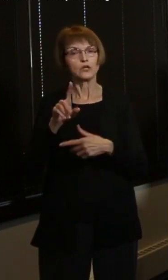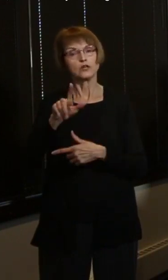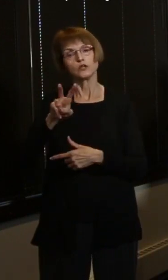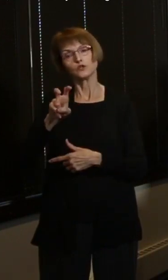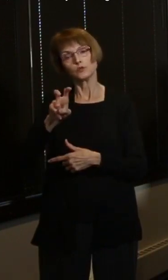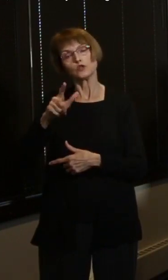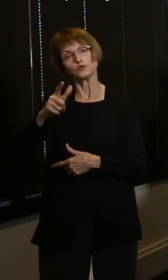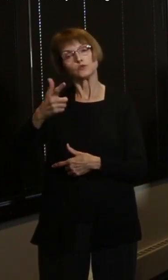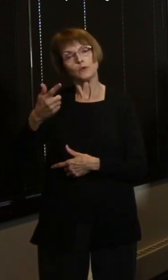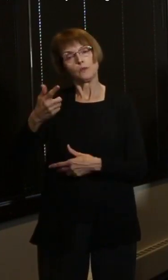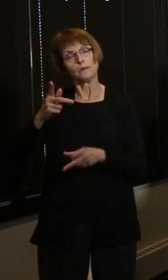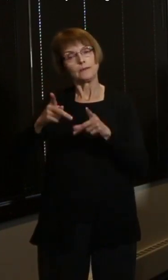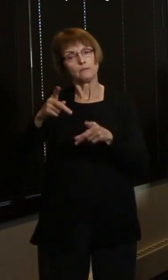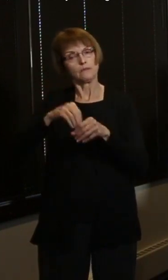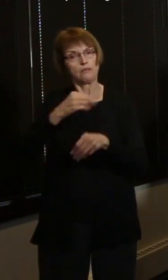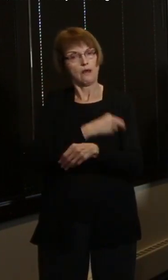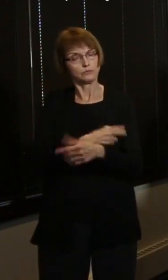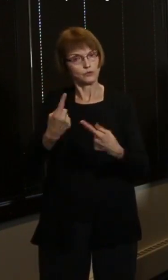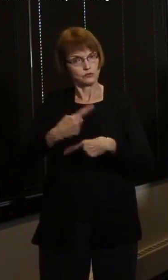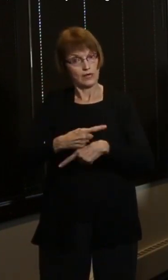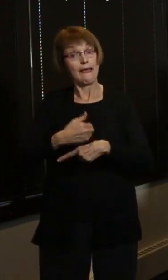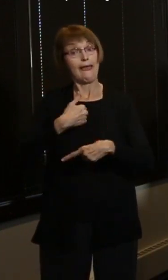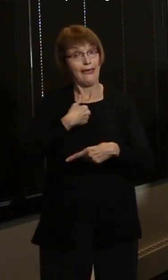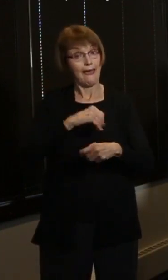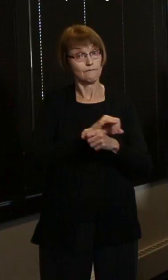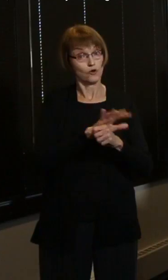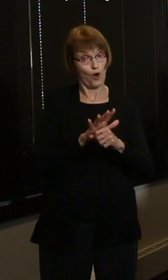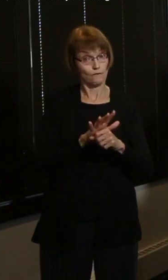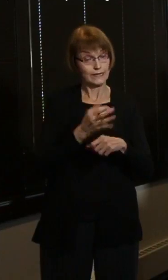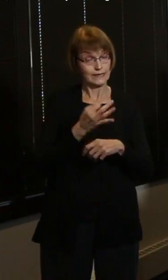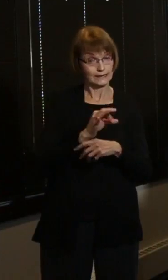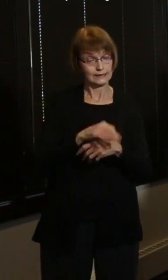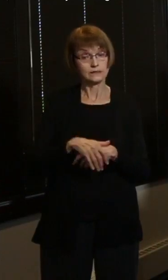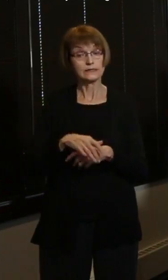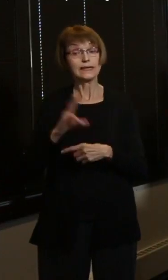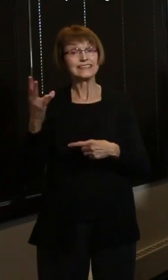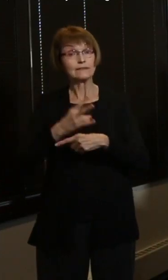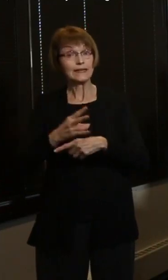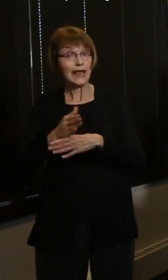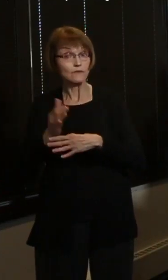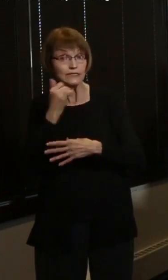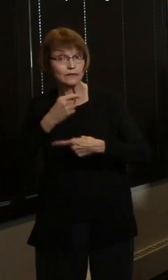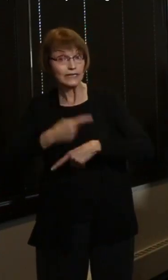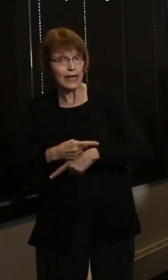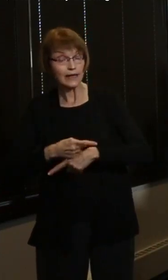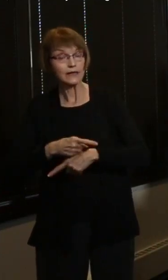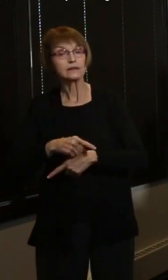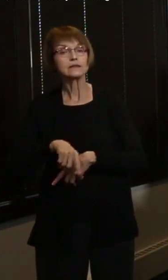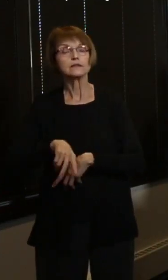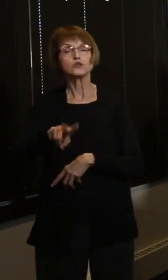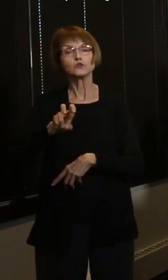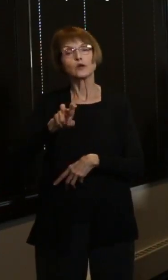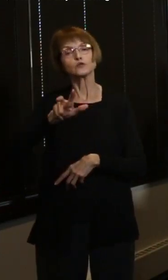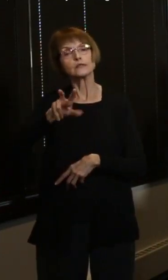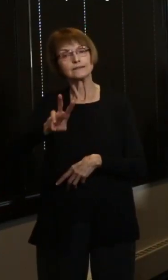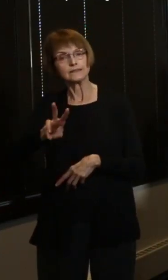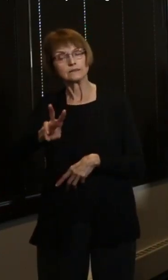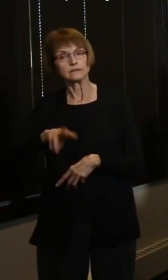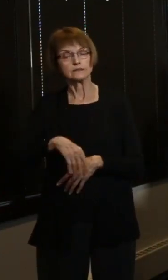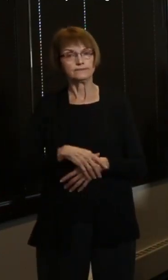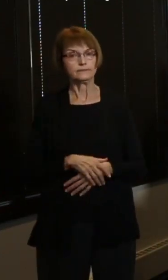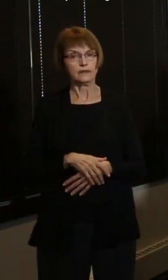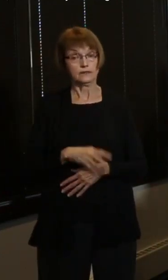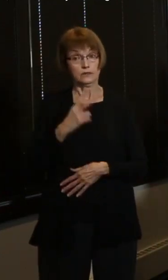221 people in the hospital today with COVID-19. Our 7-day moving average is around 226, and the